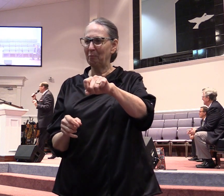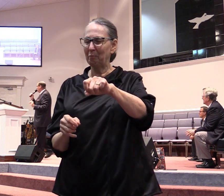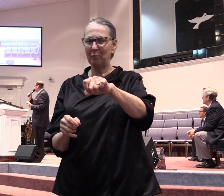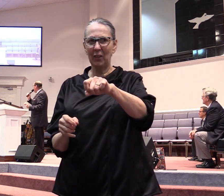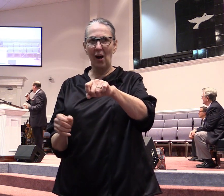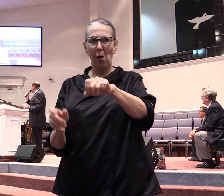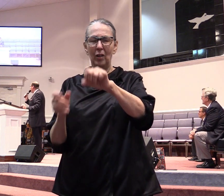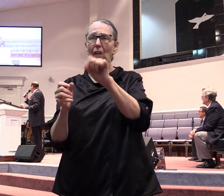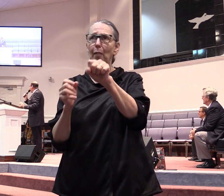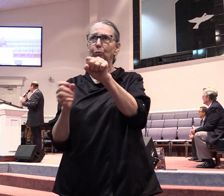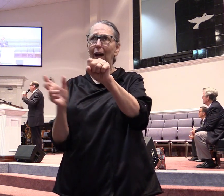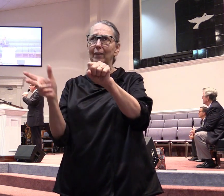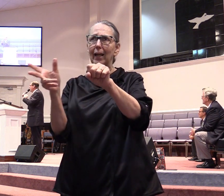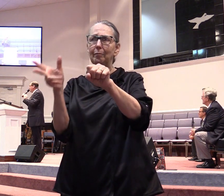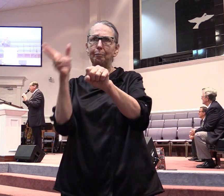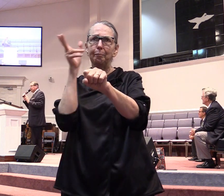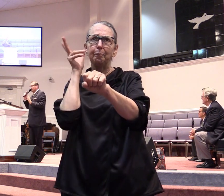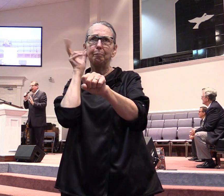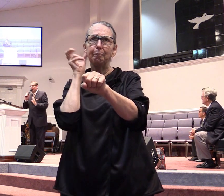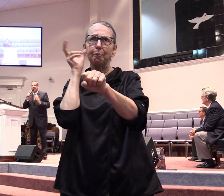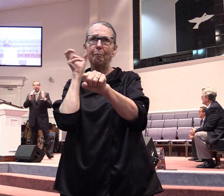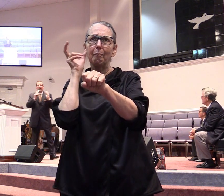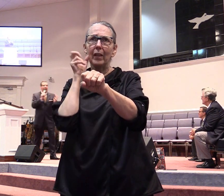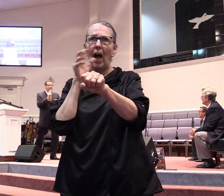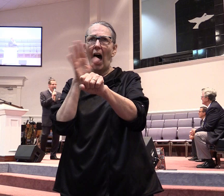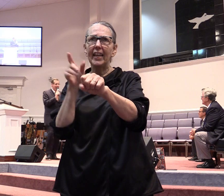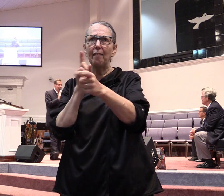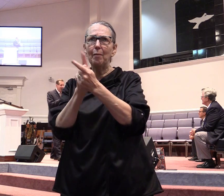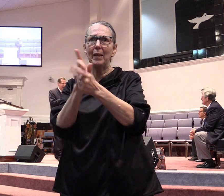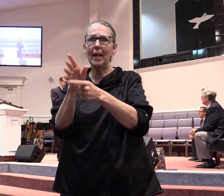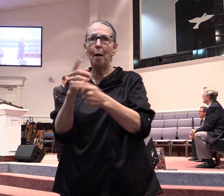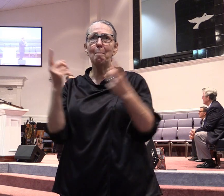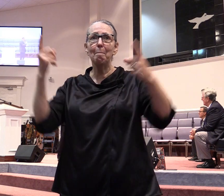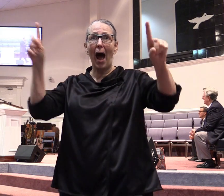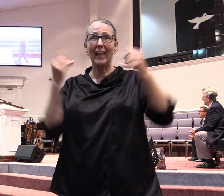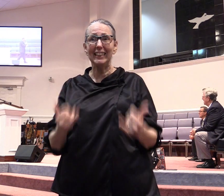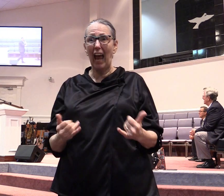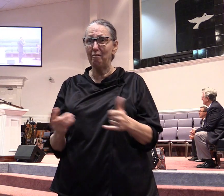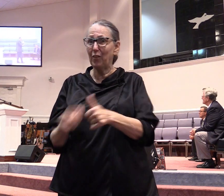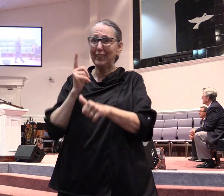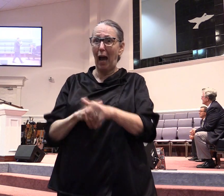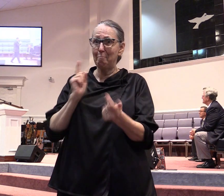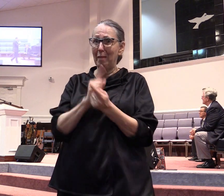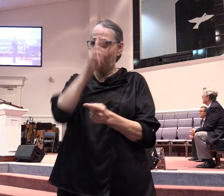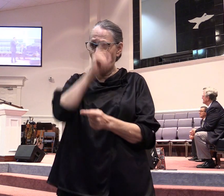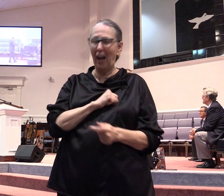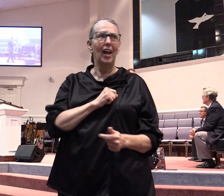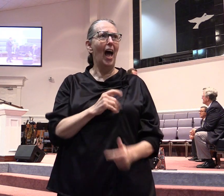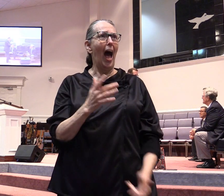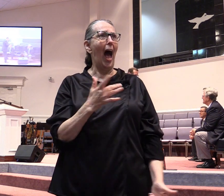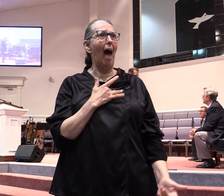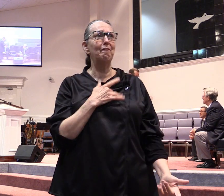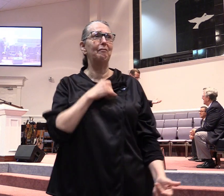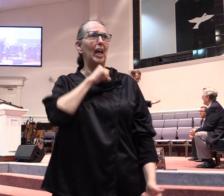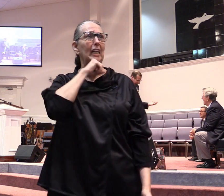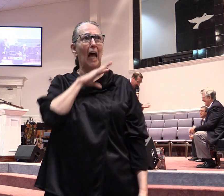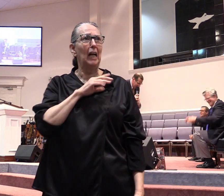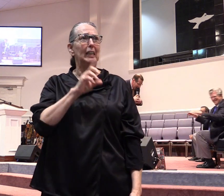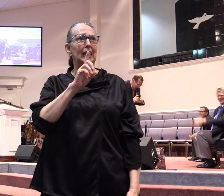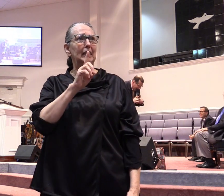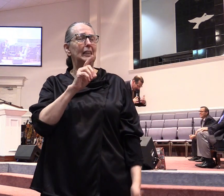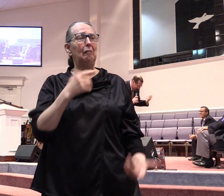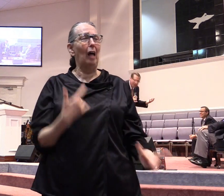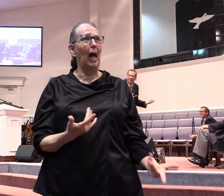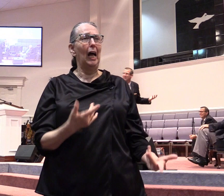I listened to this guy and I thought, I'll never get to meet him. And I finally met him today, and all I wanted to do is just say, I feel like a dirt bag, a scum bag.